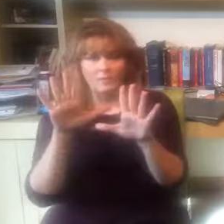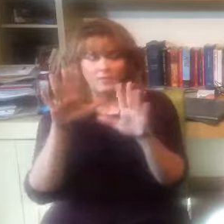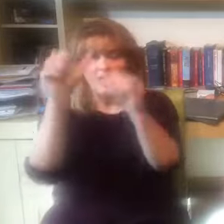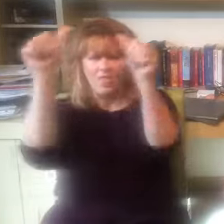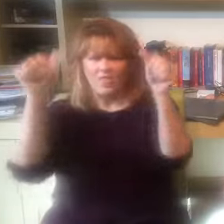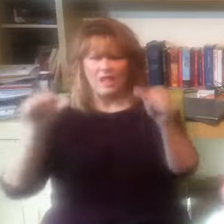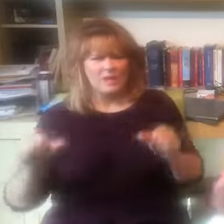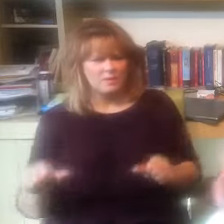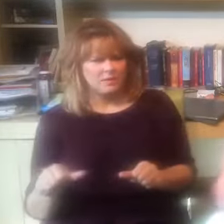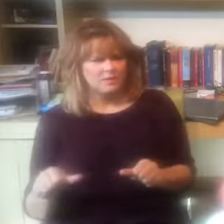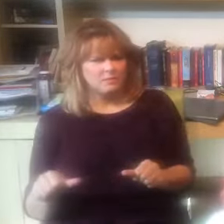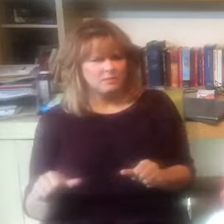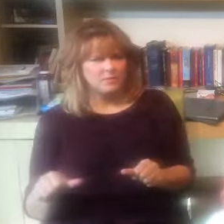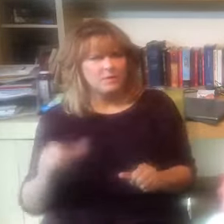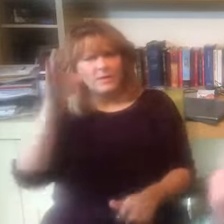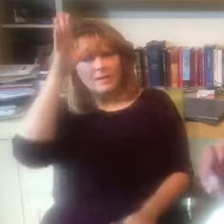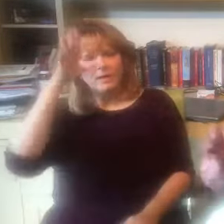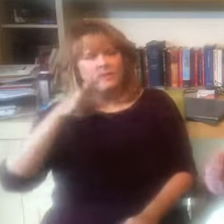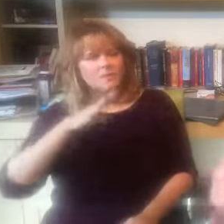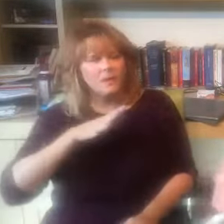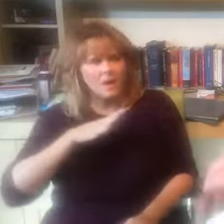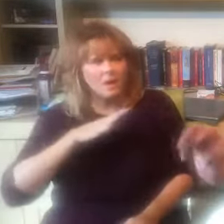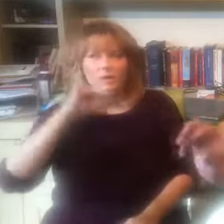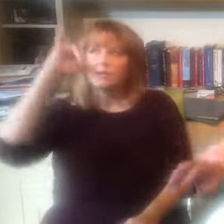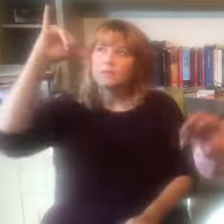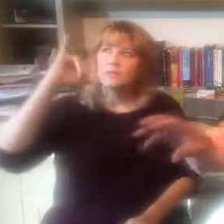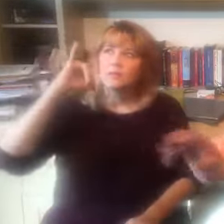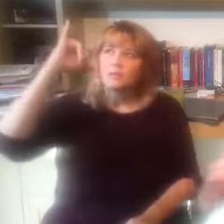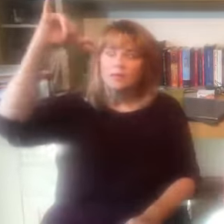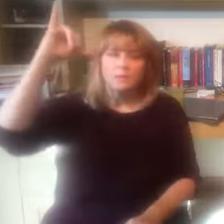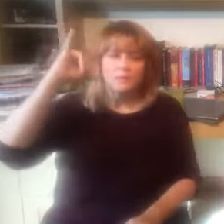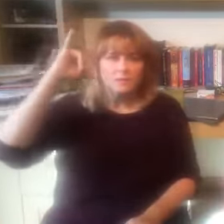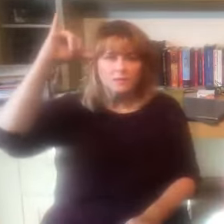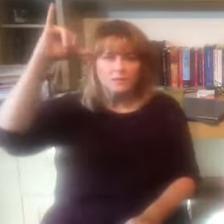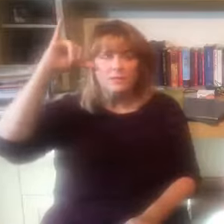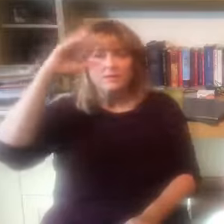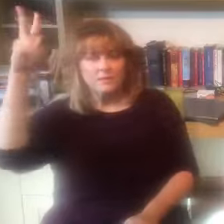image is man as God sees him.